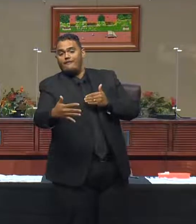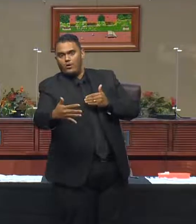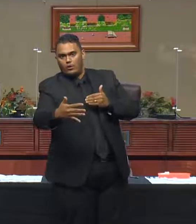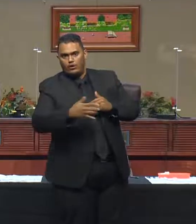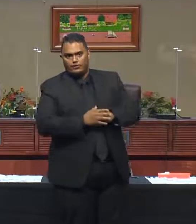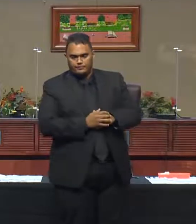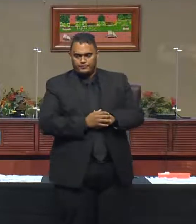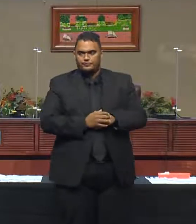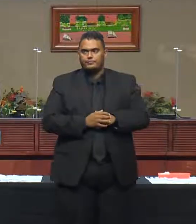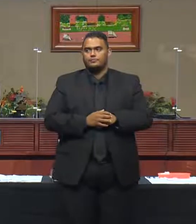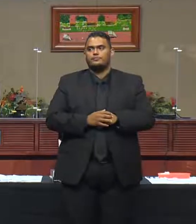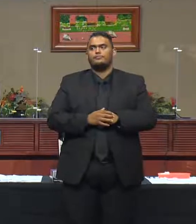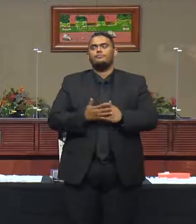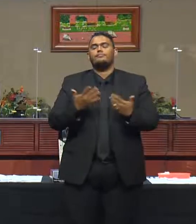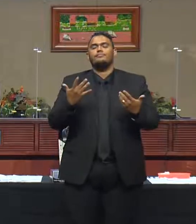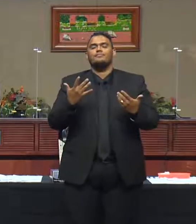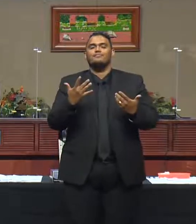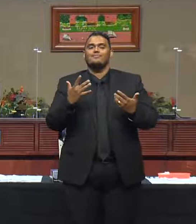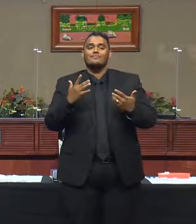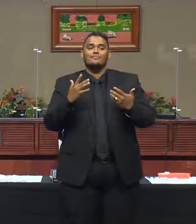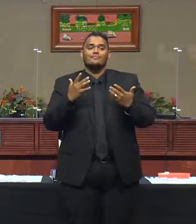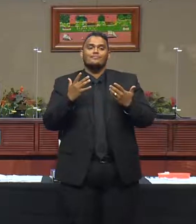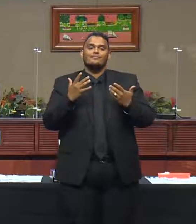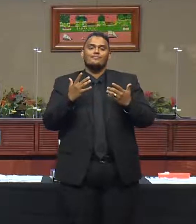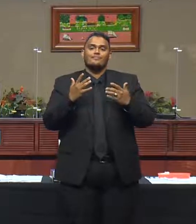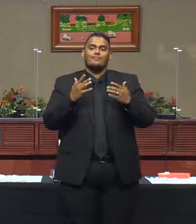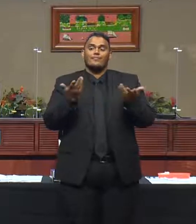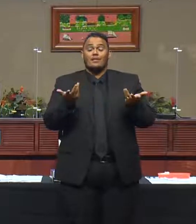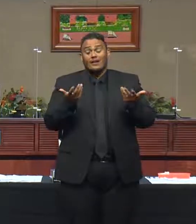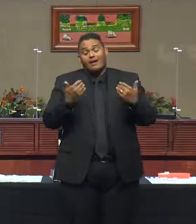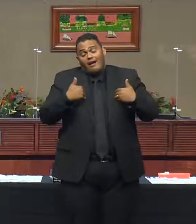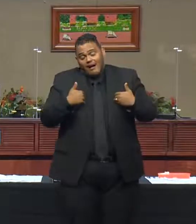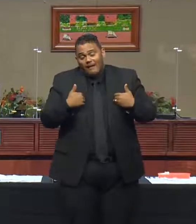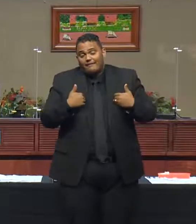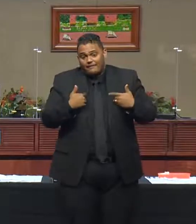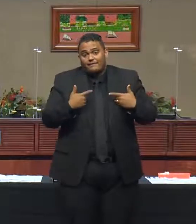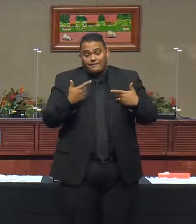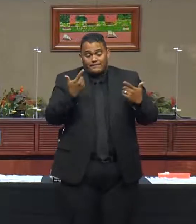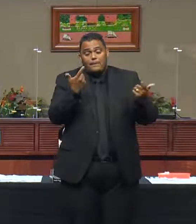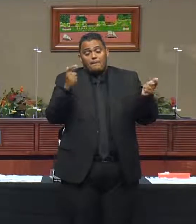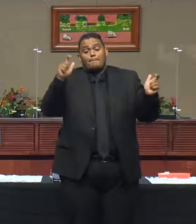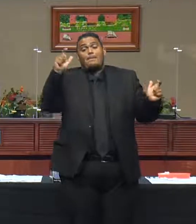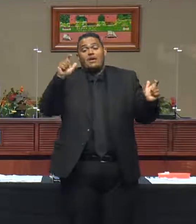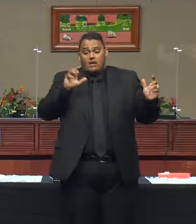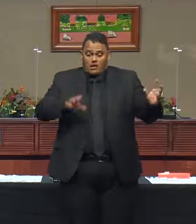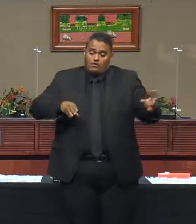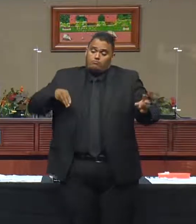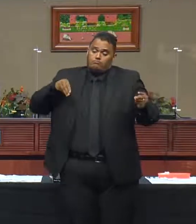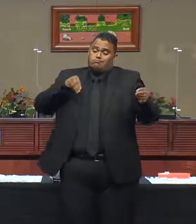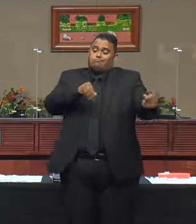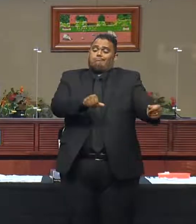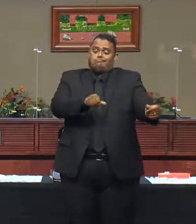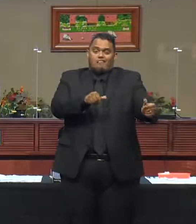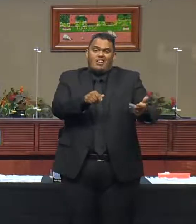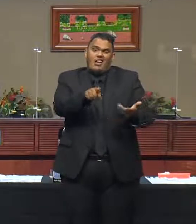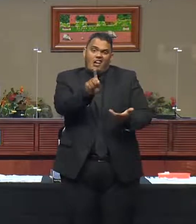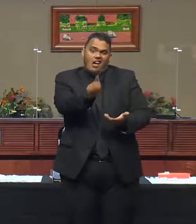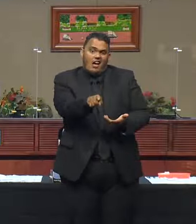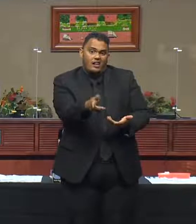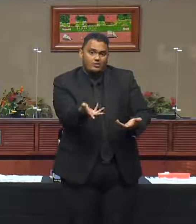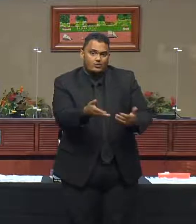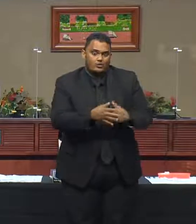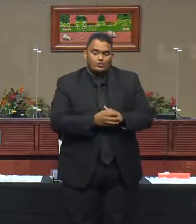One thing is we've gotten a lot of our bigger expenditures that we had to make. We've made them. We